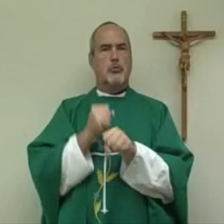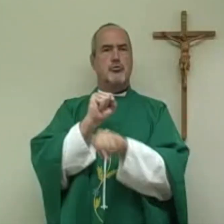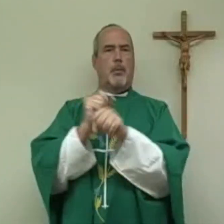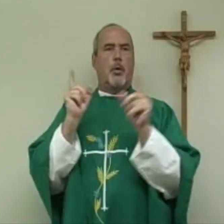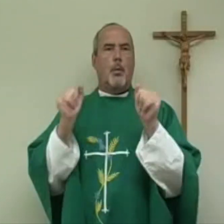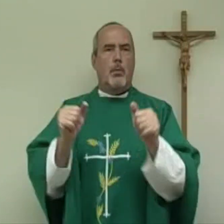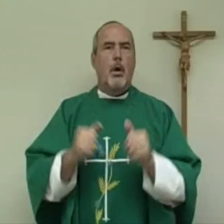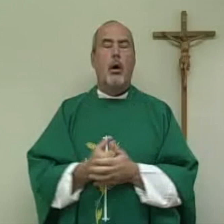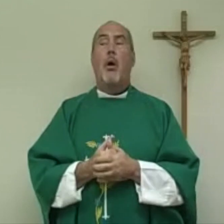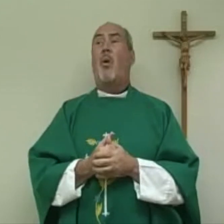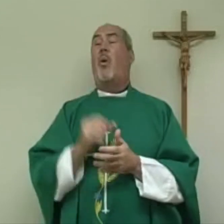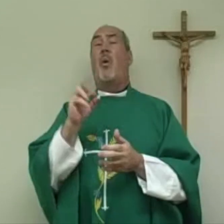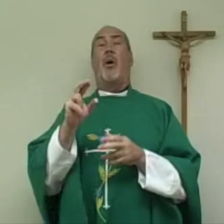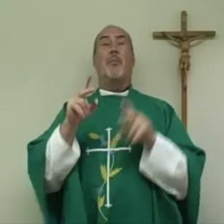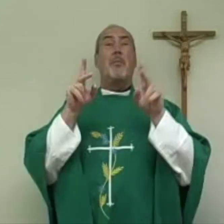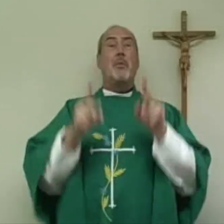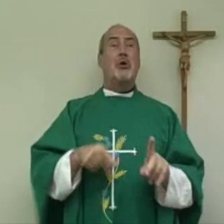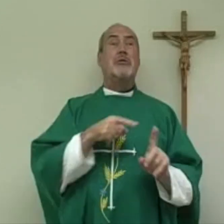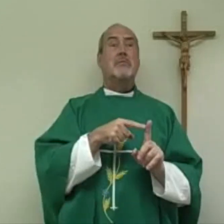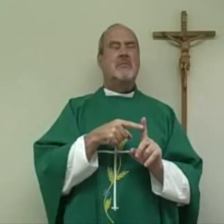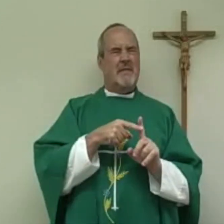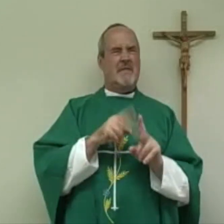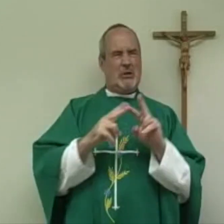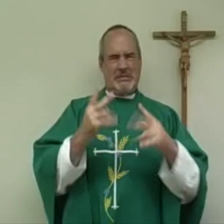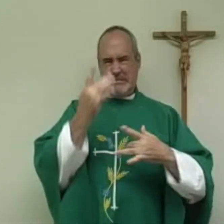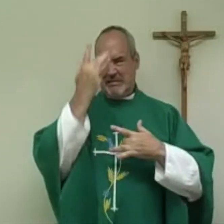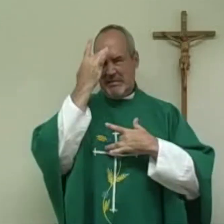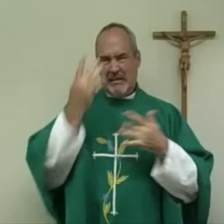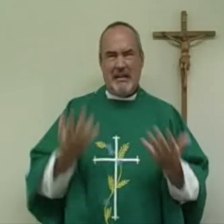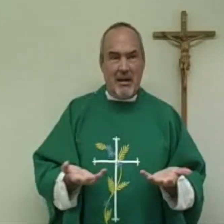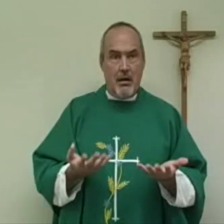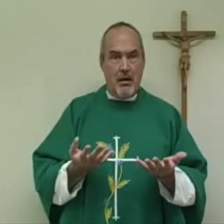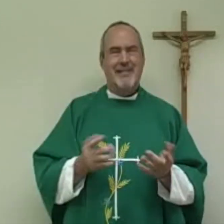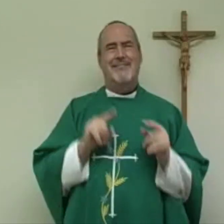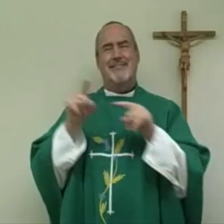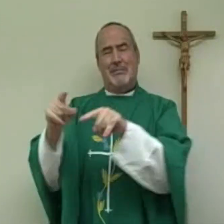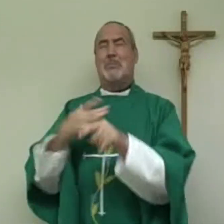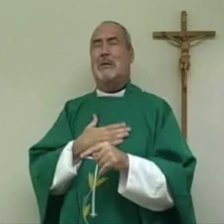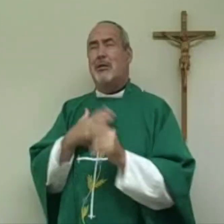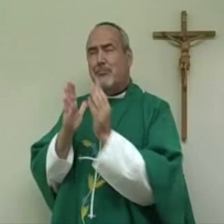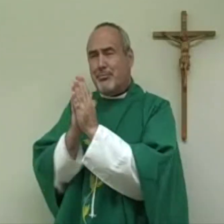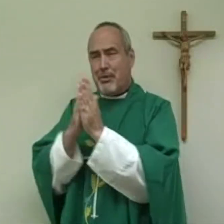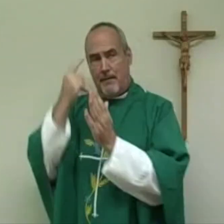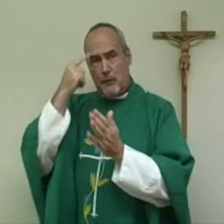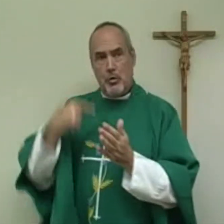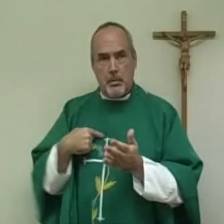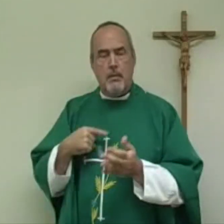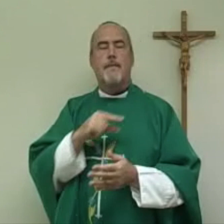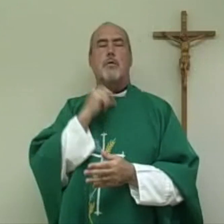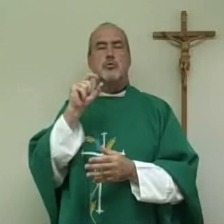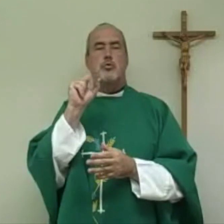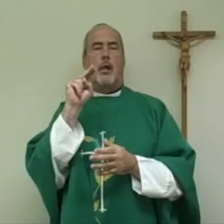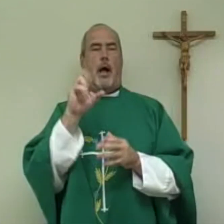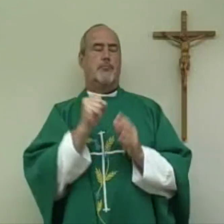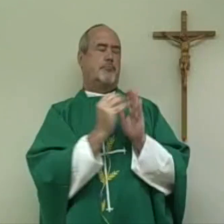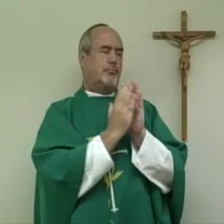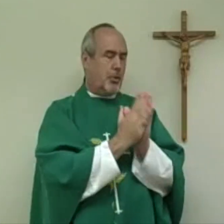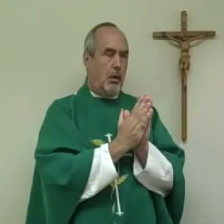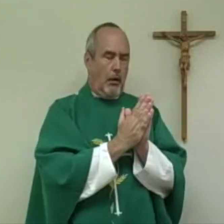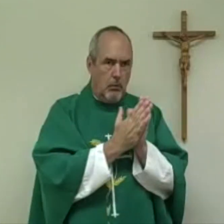them to find a job, and they would find one. If someone was quite ill, they would come and ask him to please pray for them, so